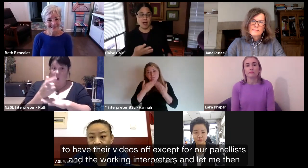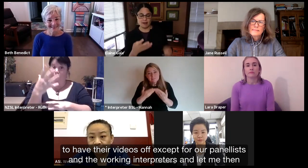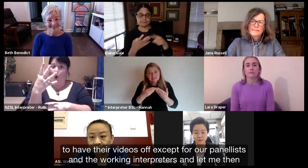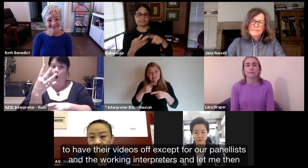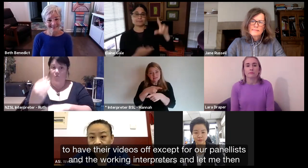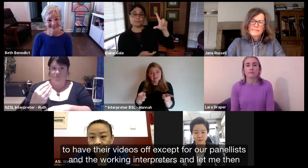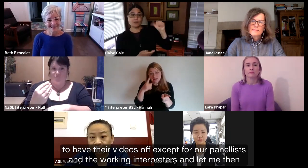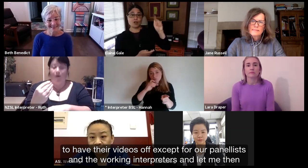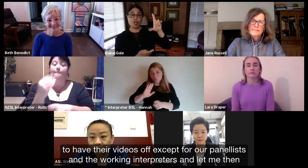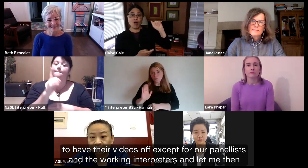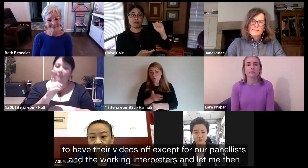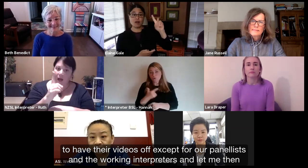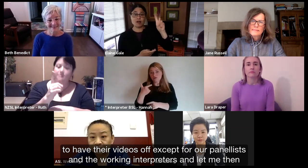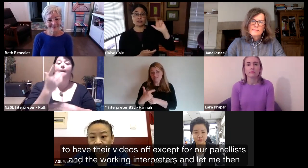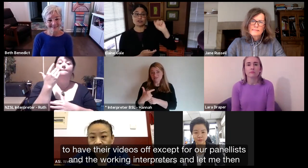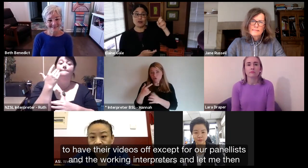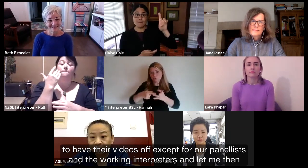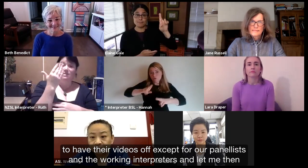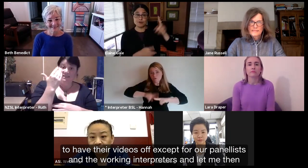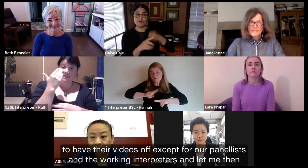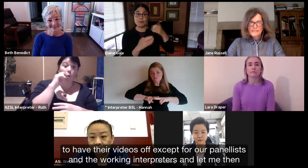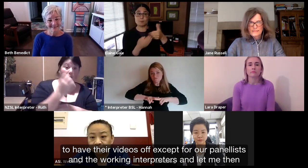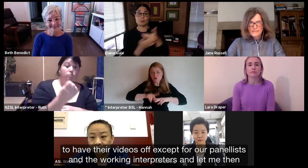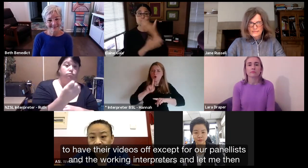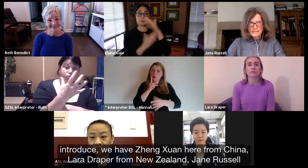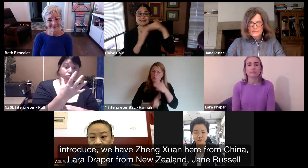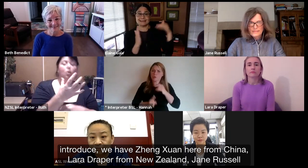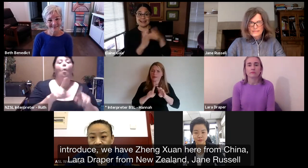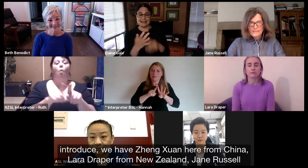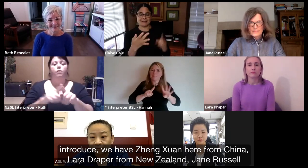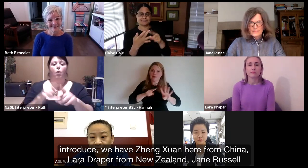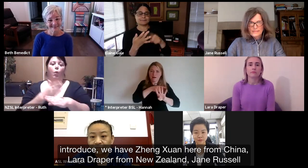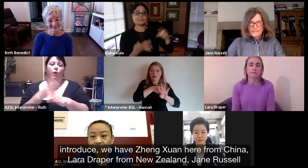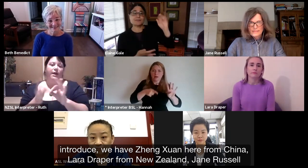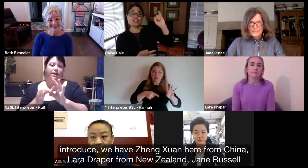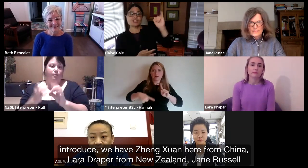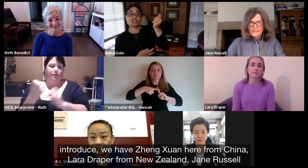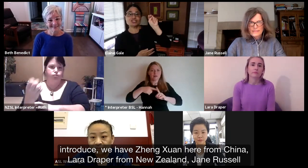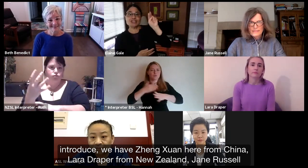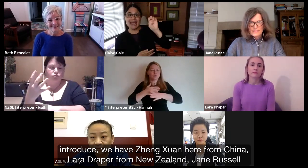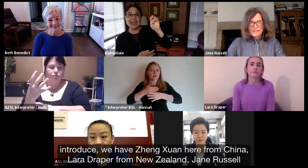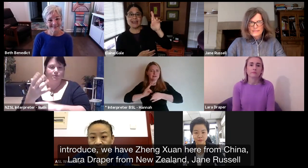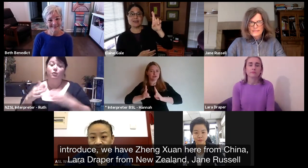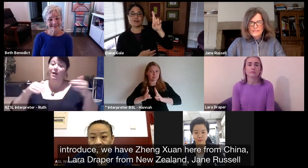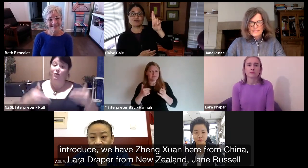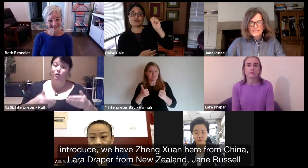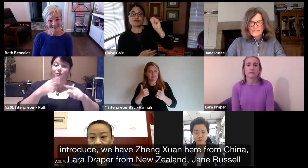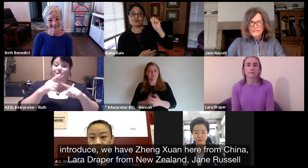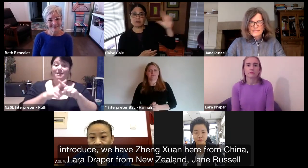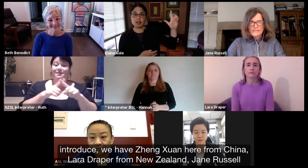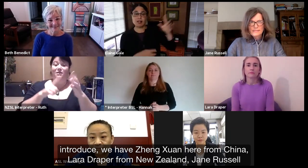and the working interpreters. And let me then introduce, we have Zheng Zhuan here from China,